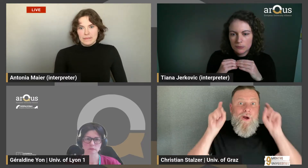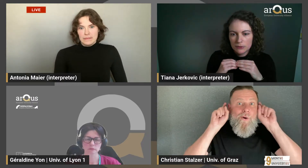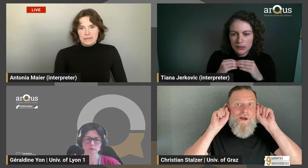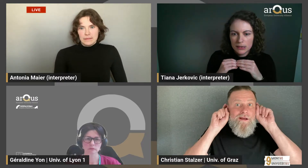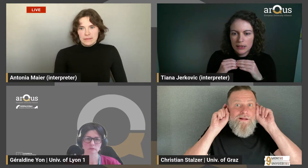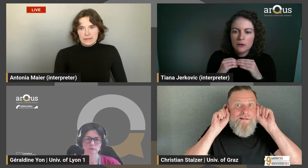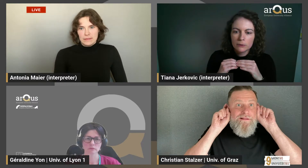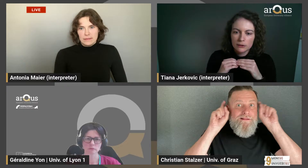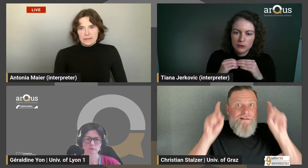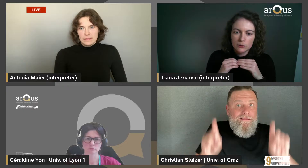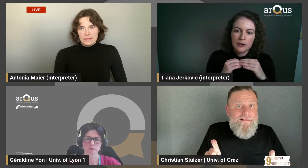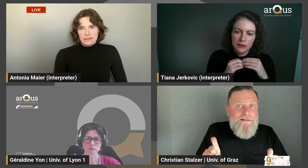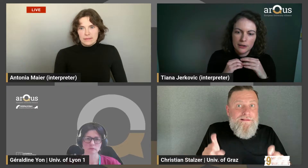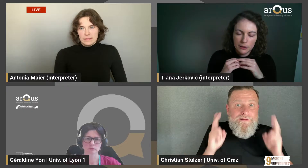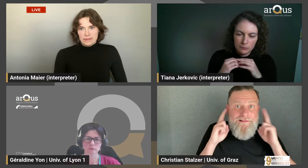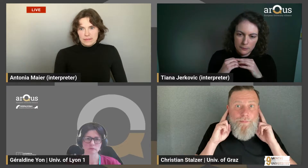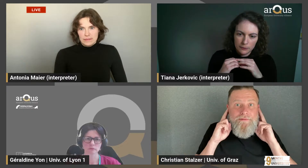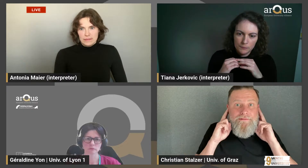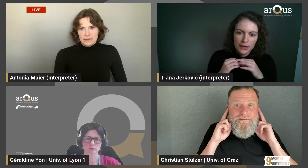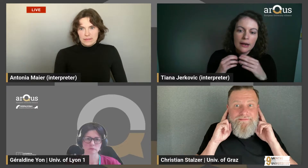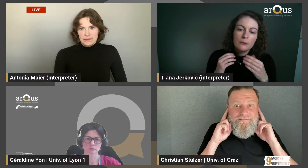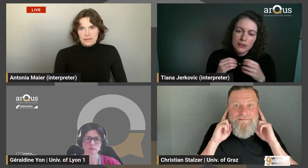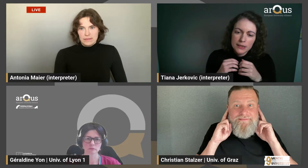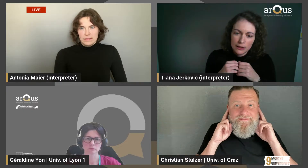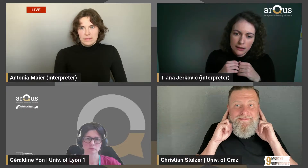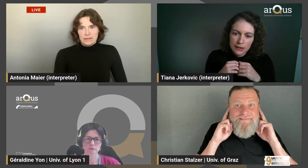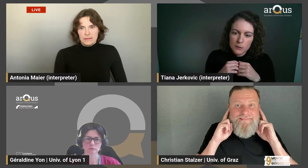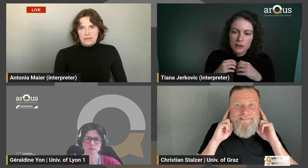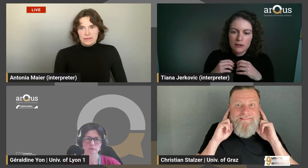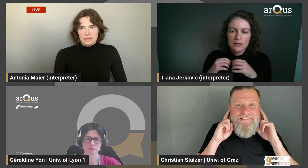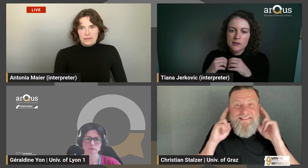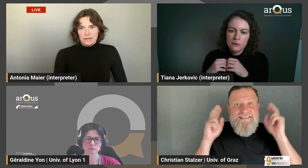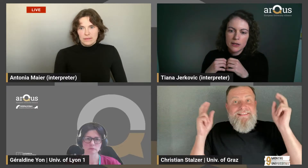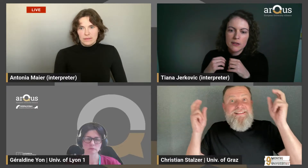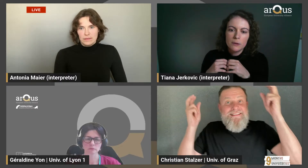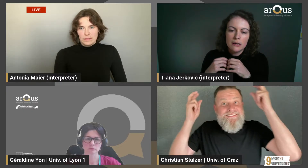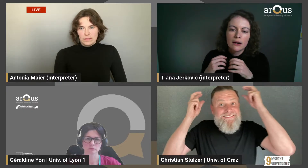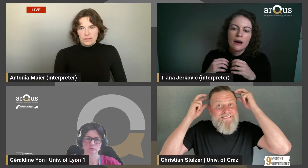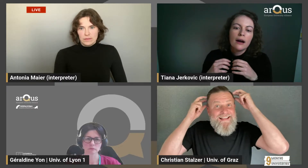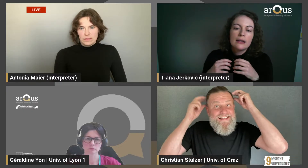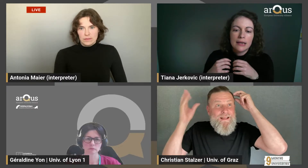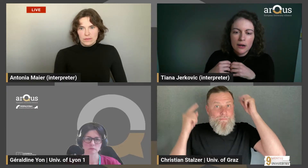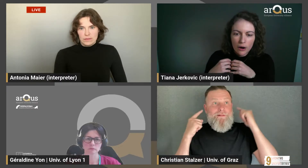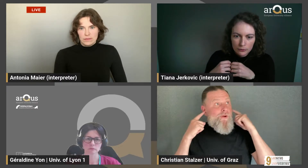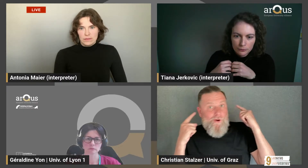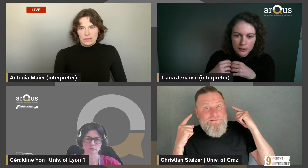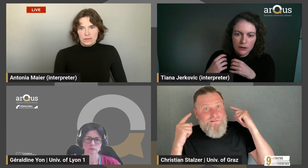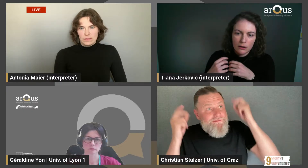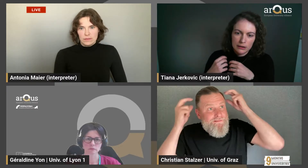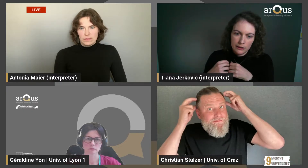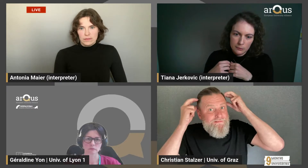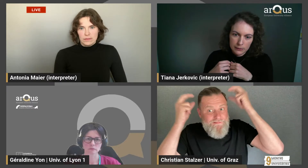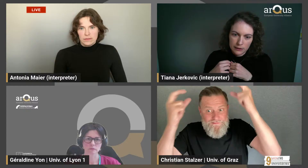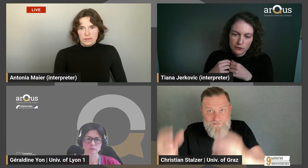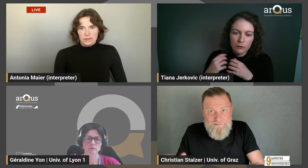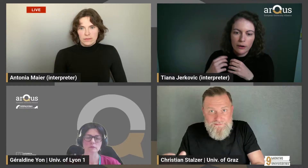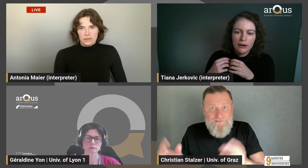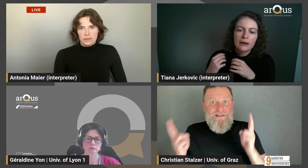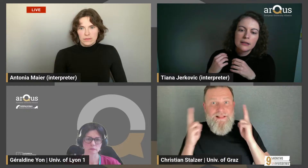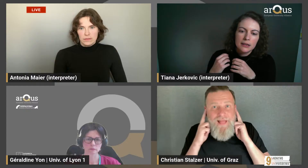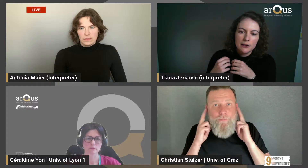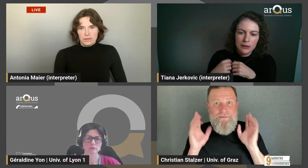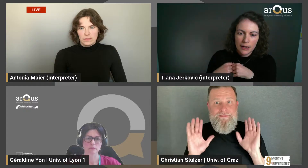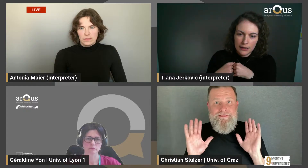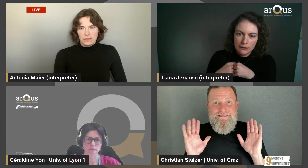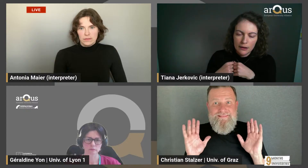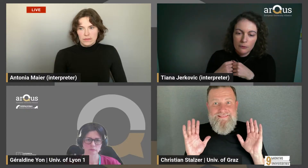hearing community equal to other hearing people, which is not the case, because as soon as we take off the cochlear implant or